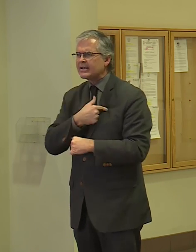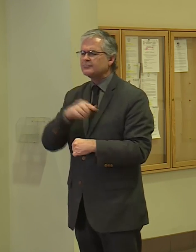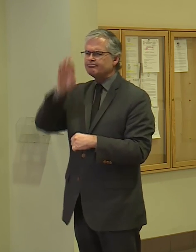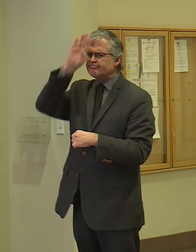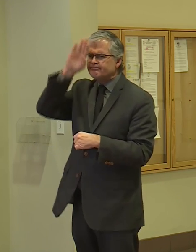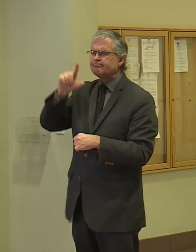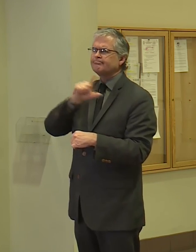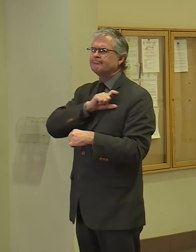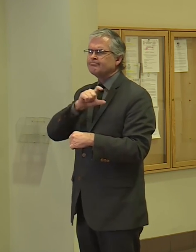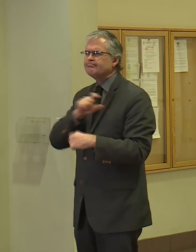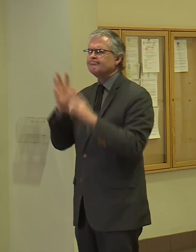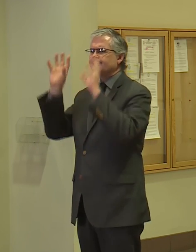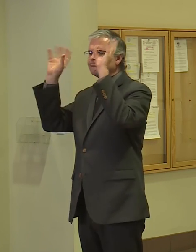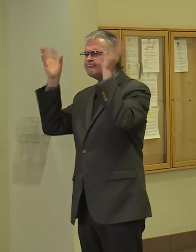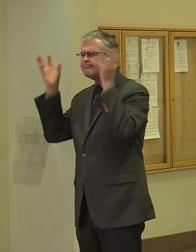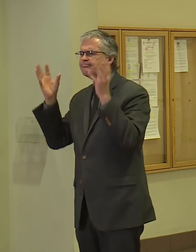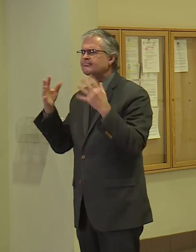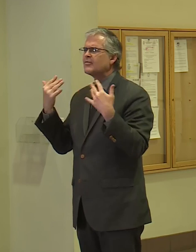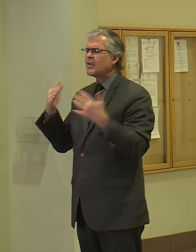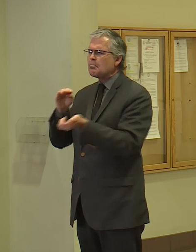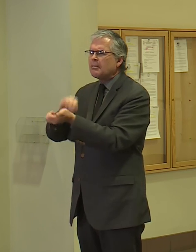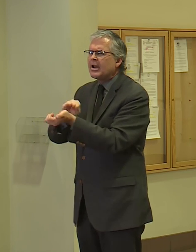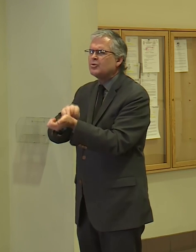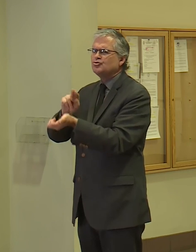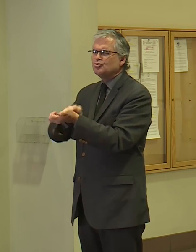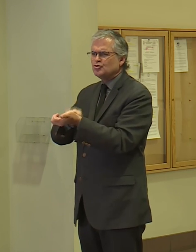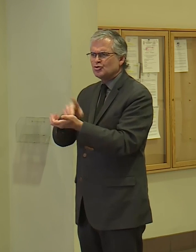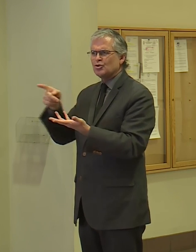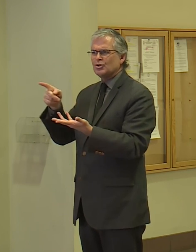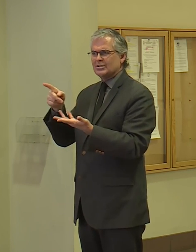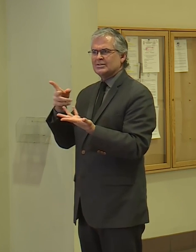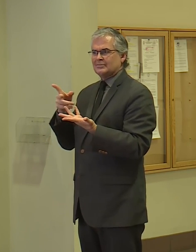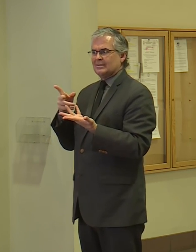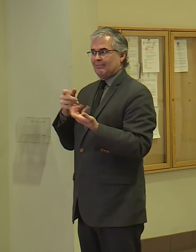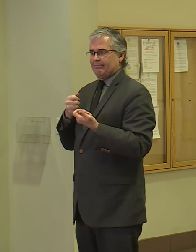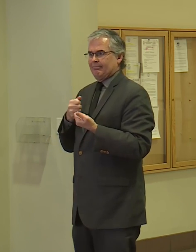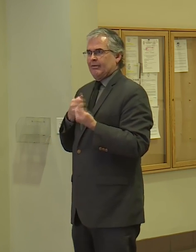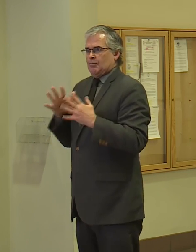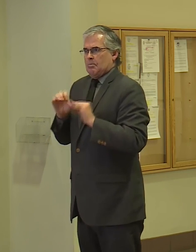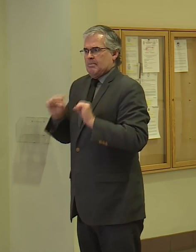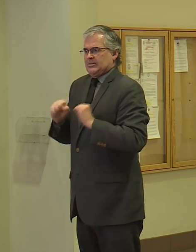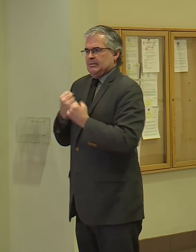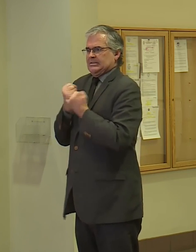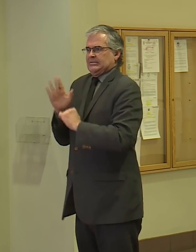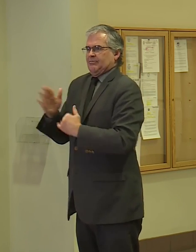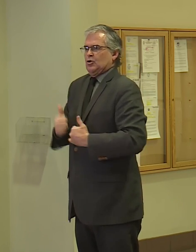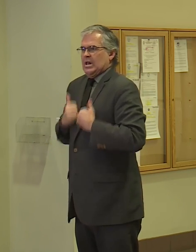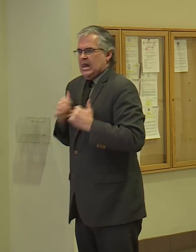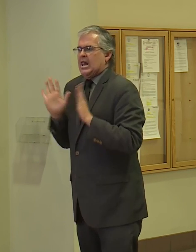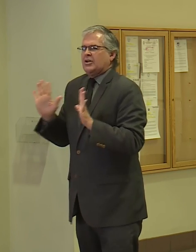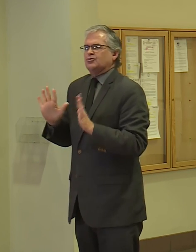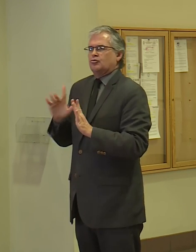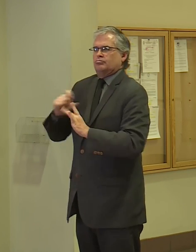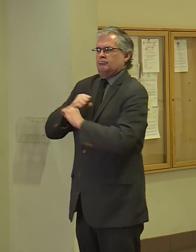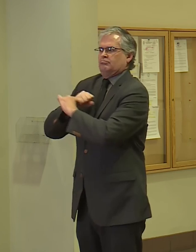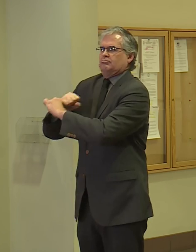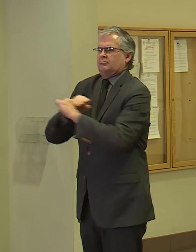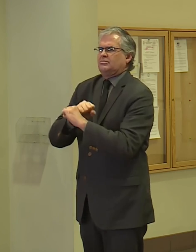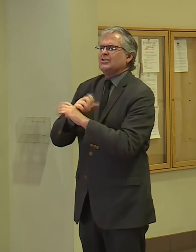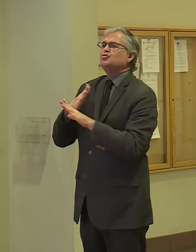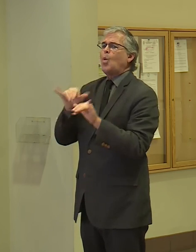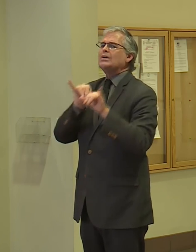community who selflessly sacrificed their own safety for all of us every day please stay home for